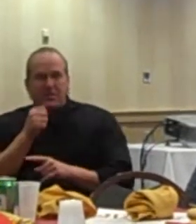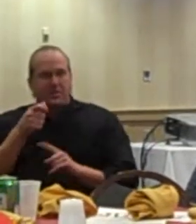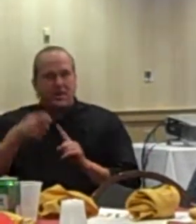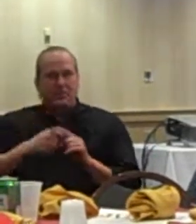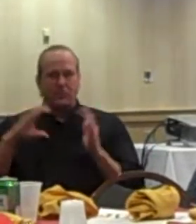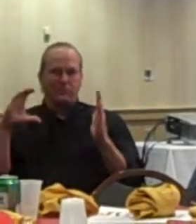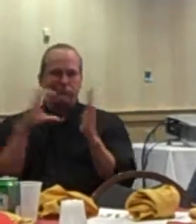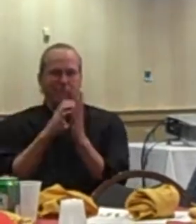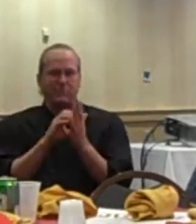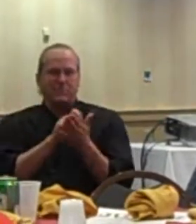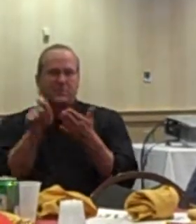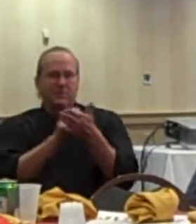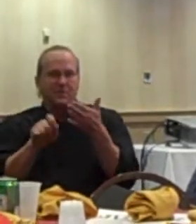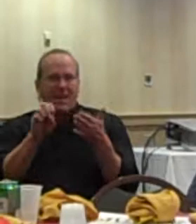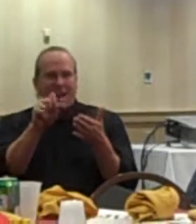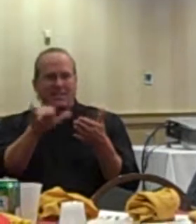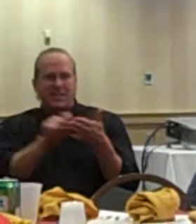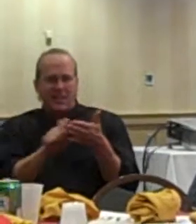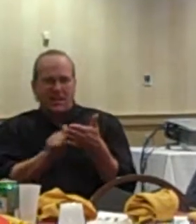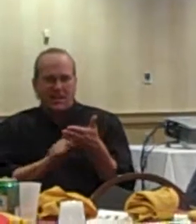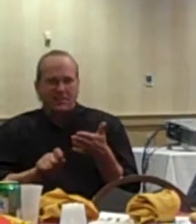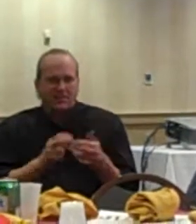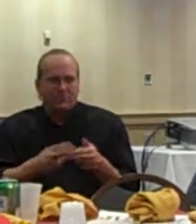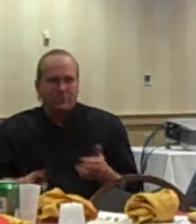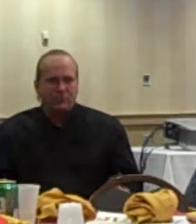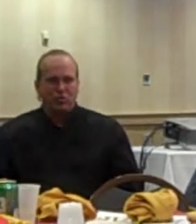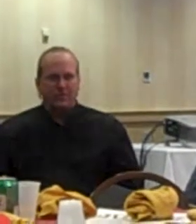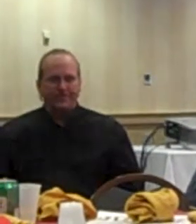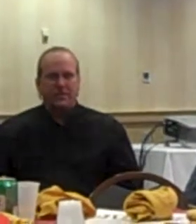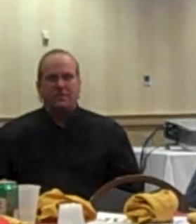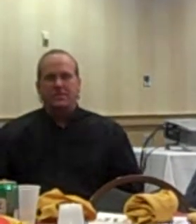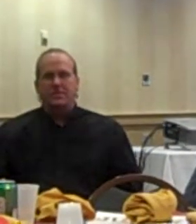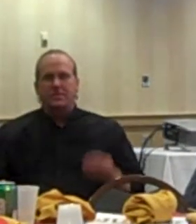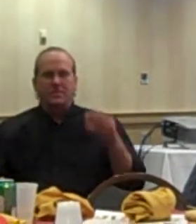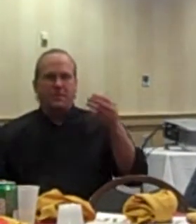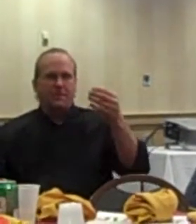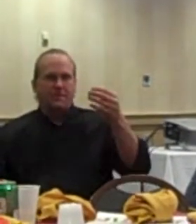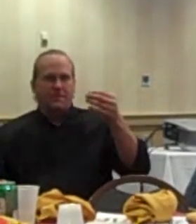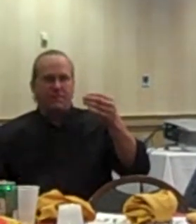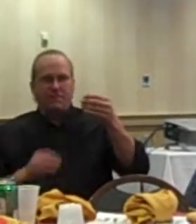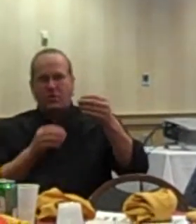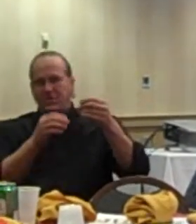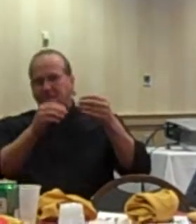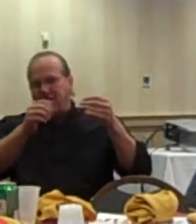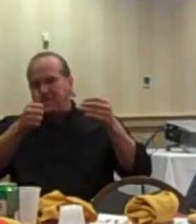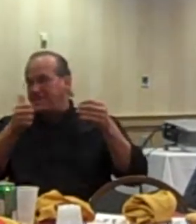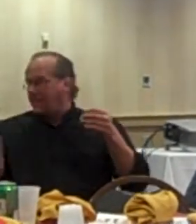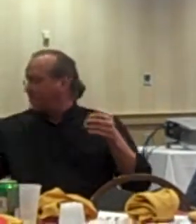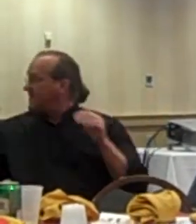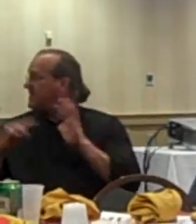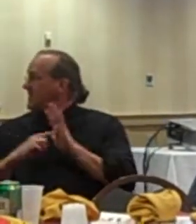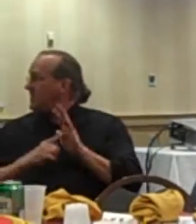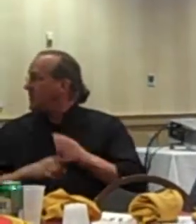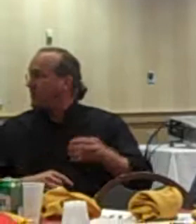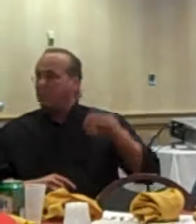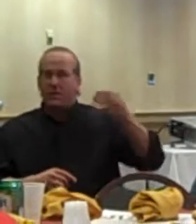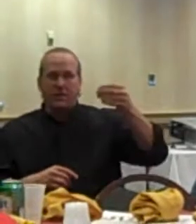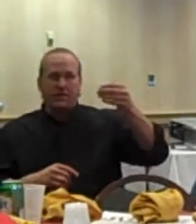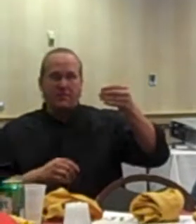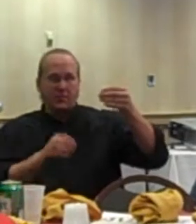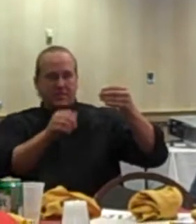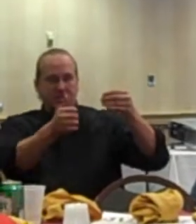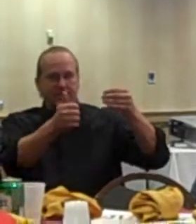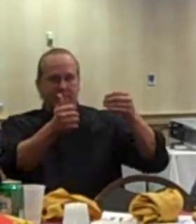essay. So 14 tens, you know, this is a fill in the blank. 14 tens is